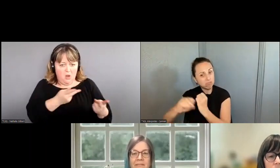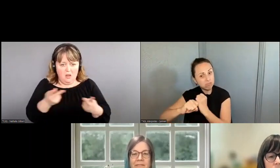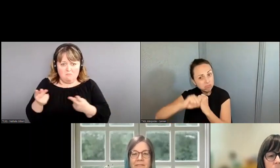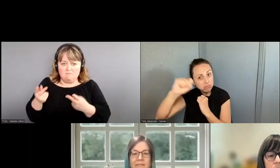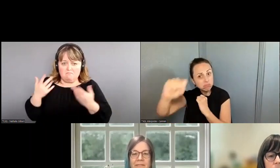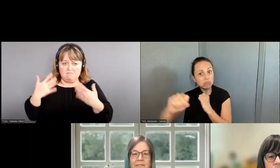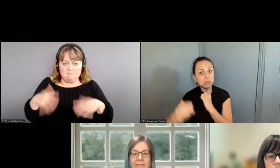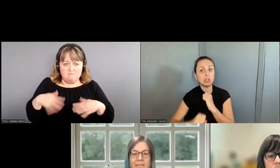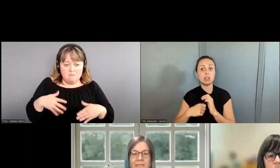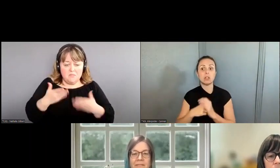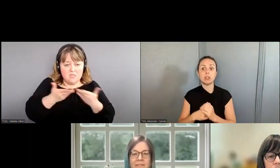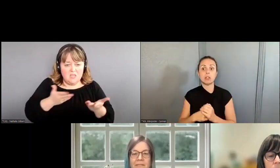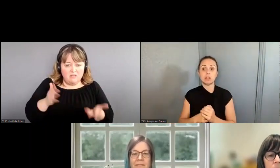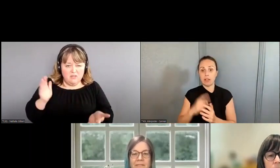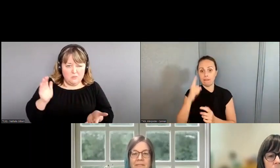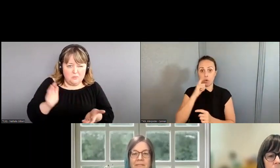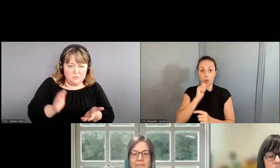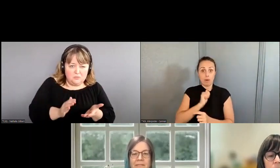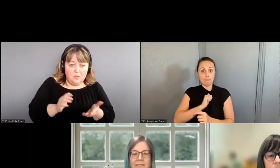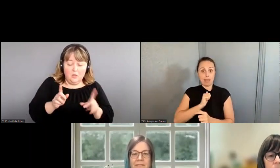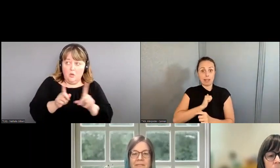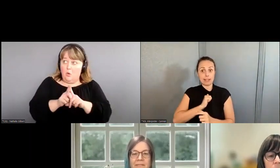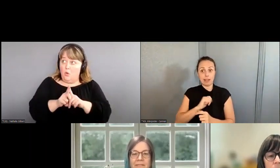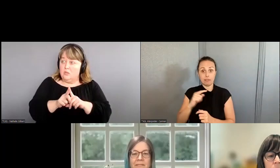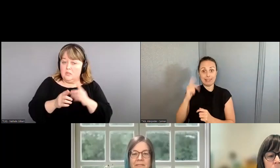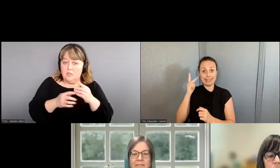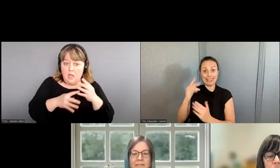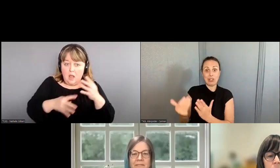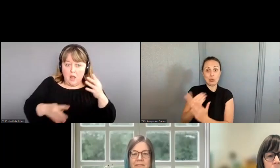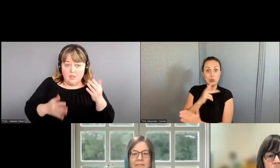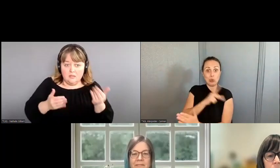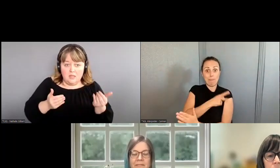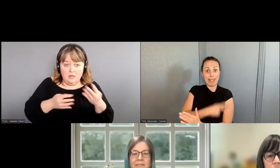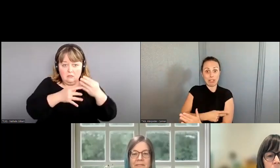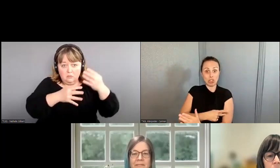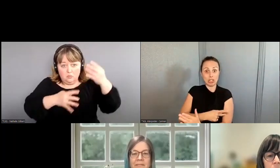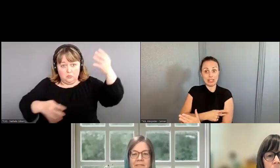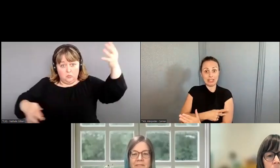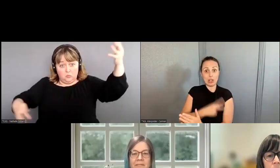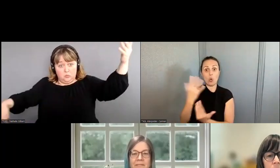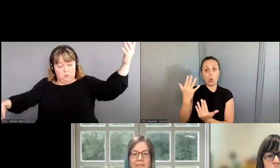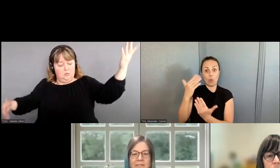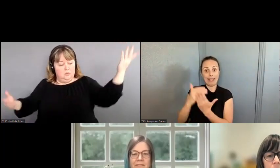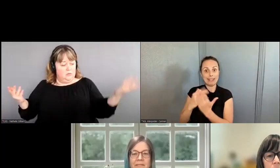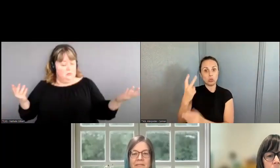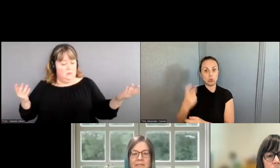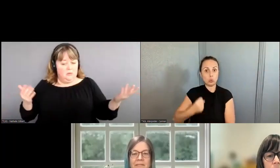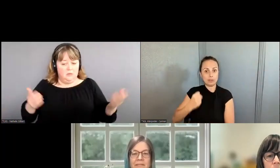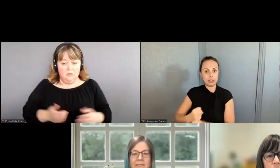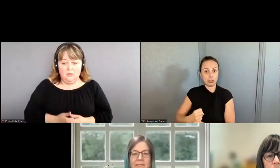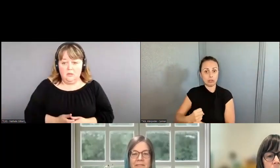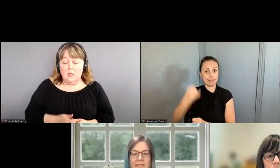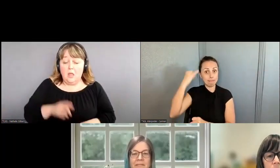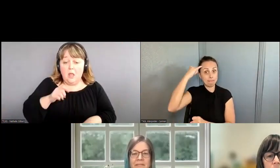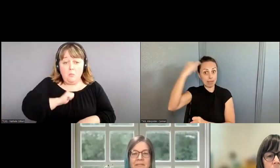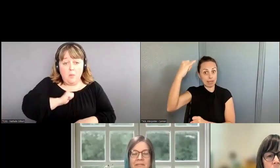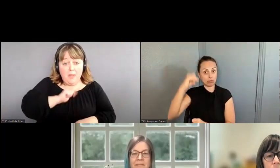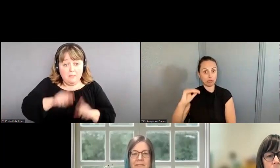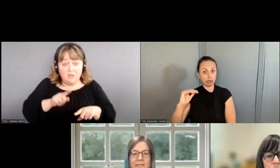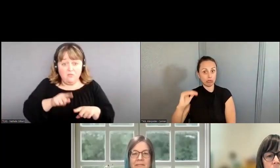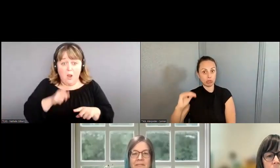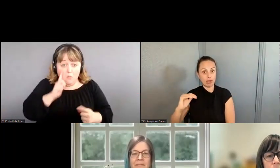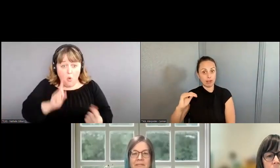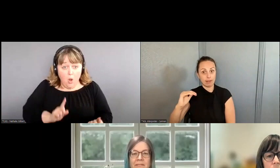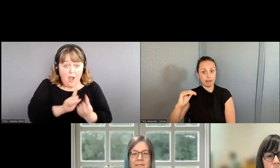for me to see a new patient, there's a wait list of 2 years. So you imagine if a child first